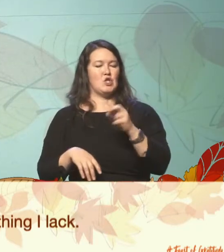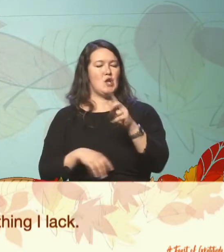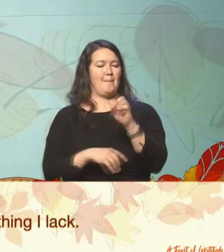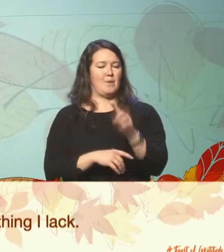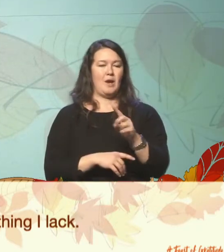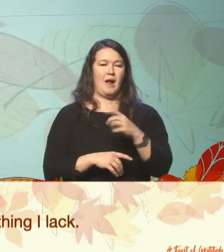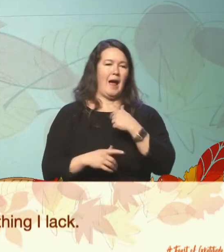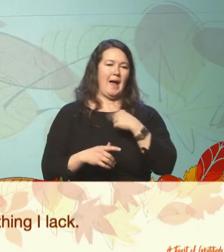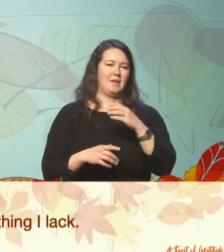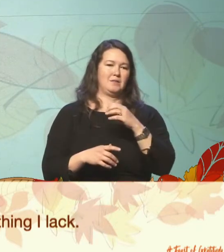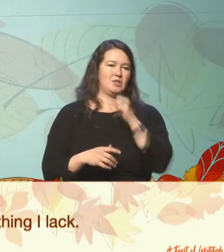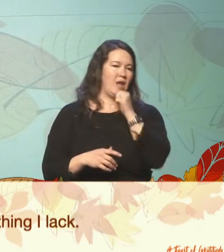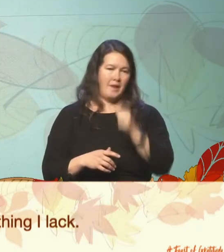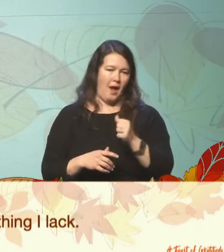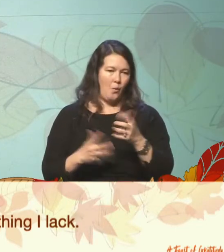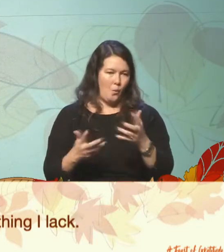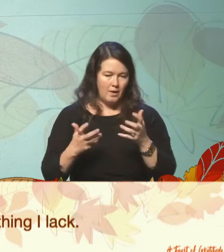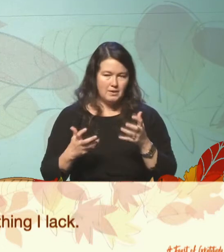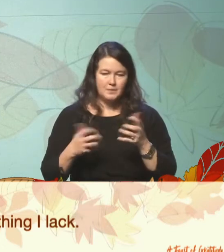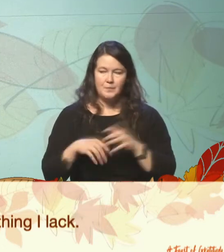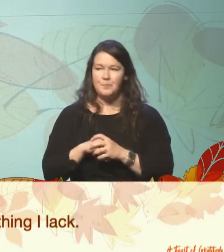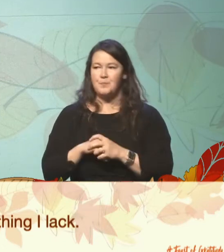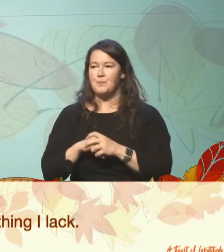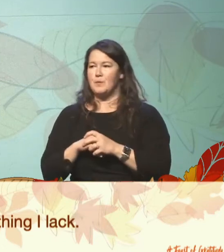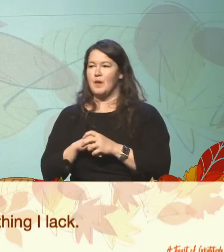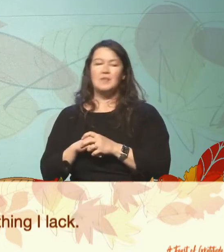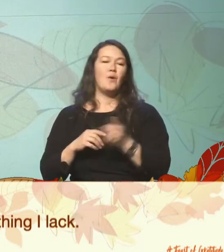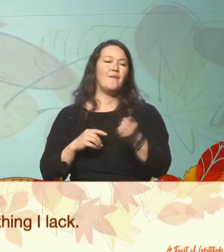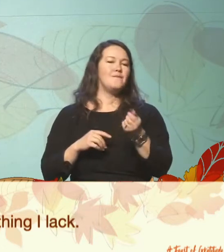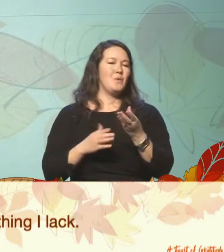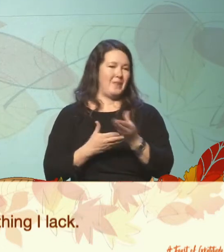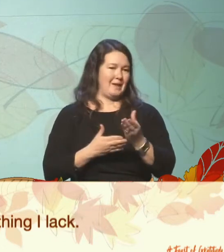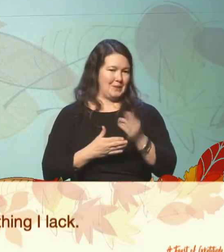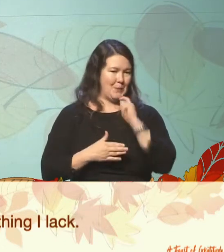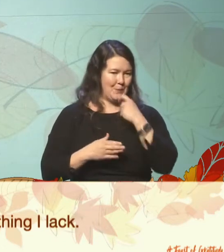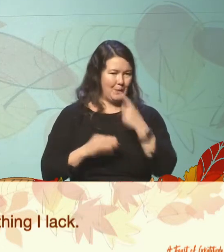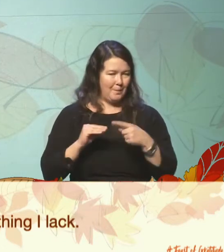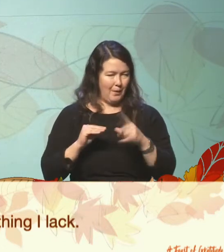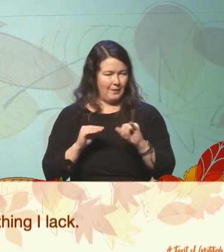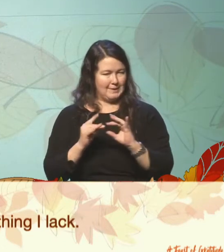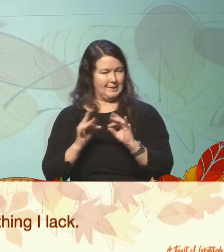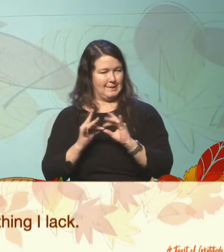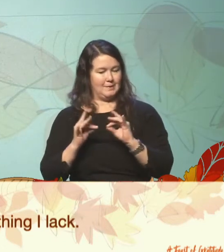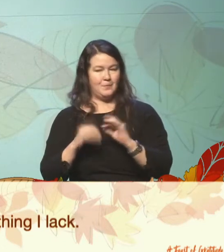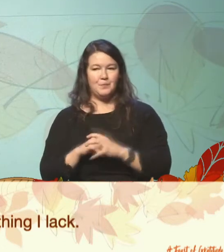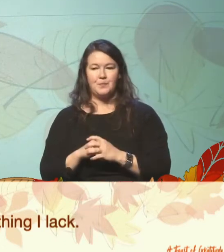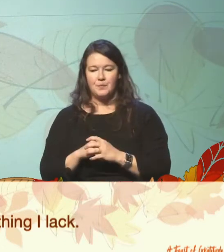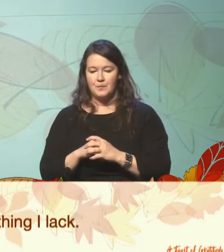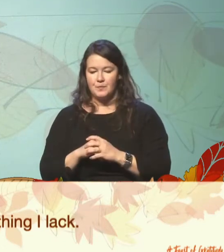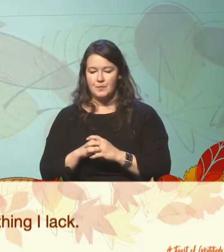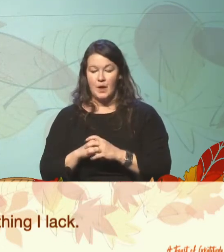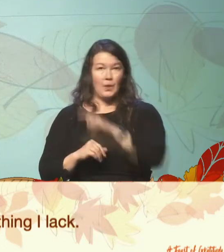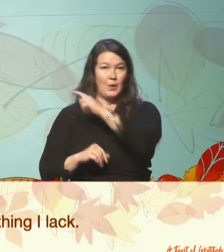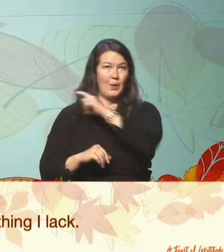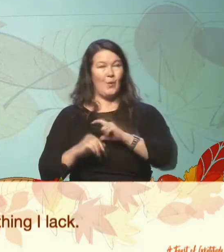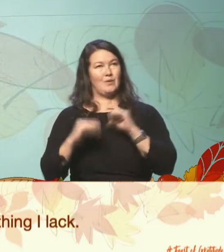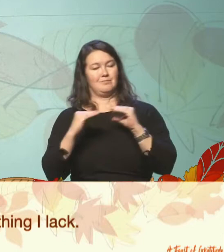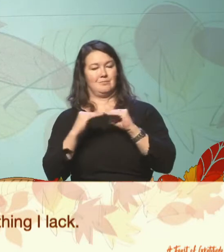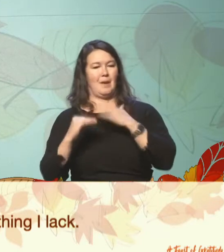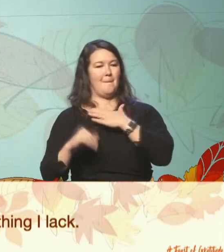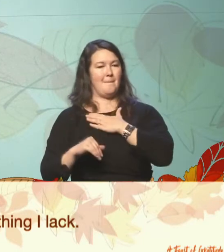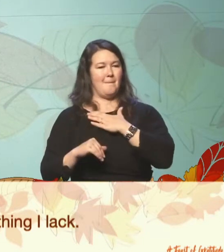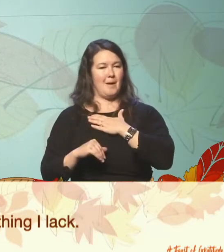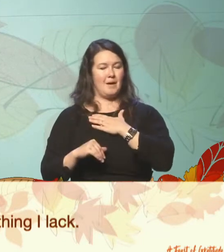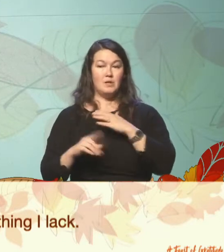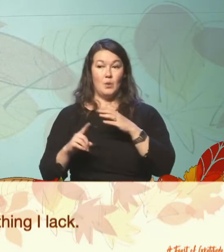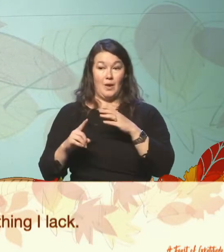right? But there's nothing that I lack. A couple things that are pretty cool about this opening statement here. The Lord is my shepherd. This is a statement of fact,